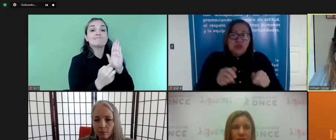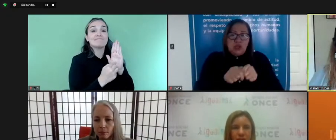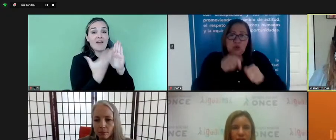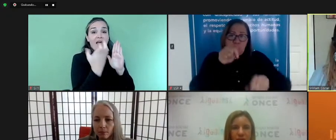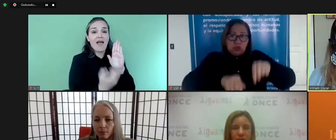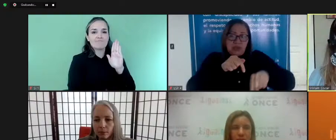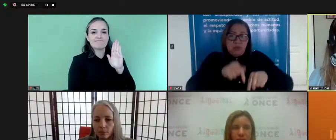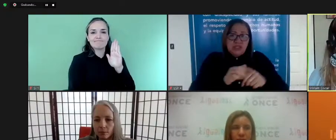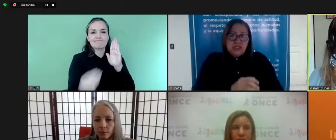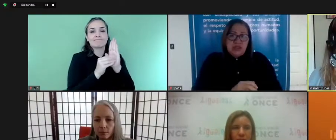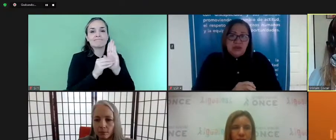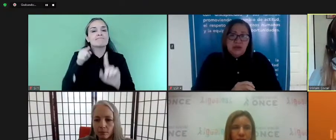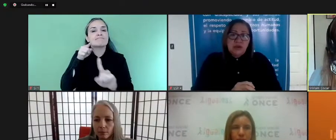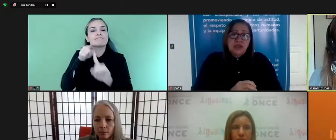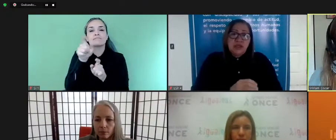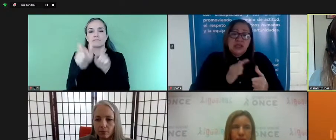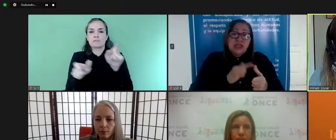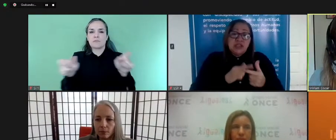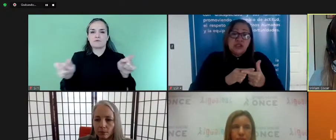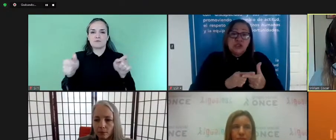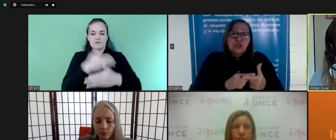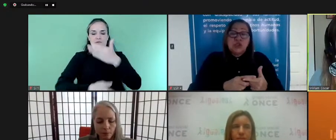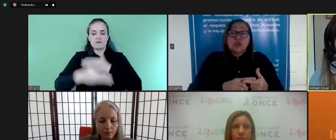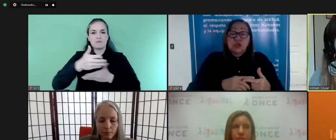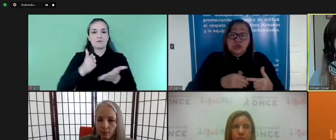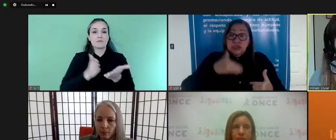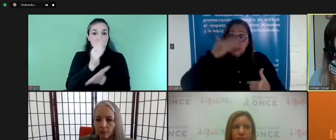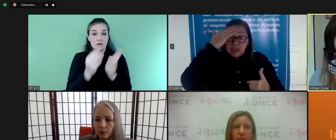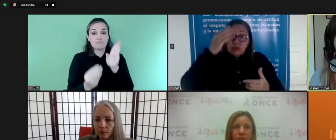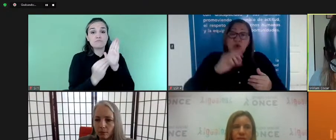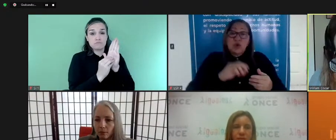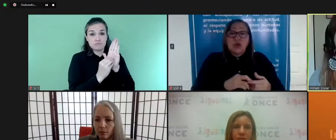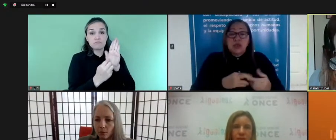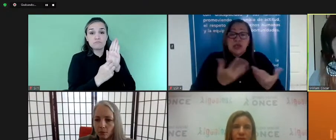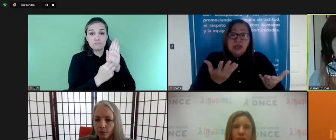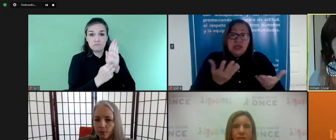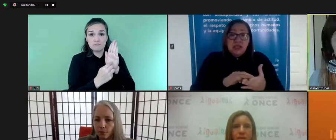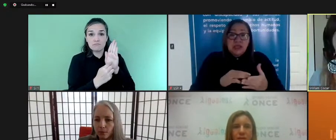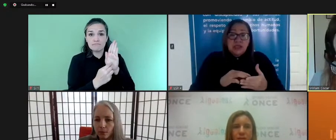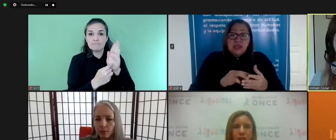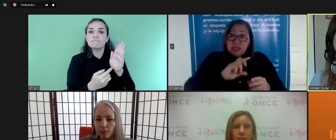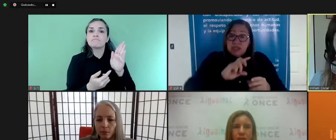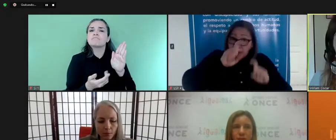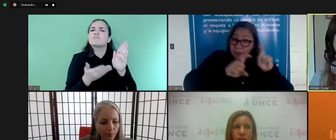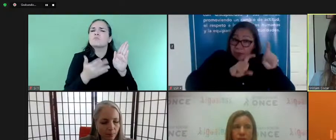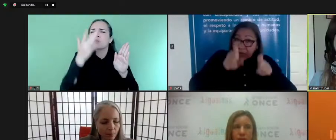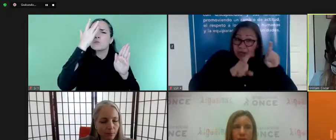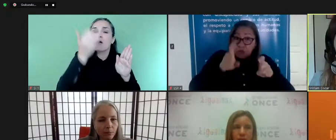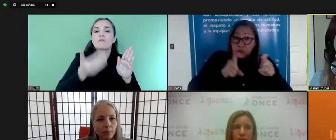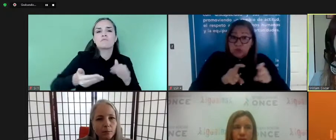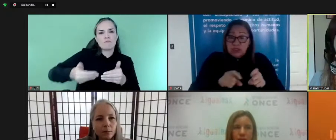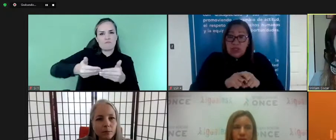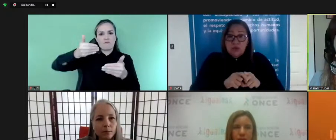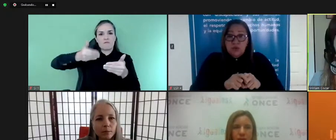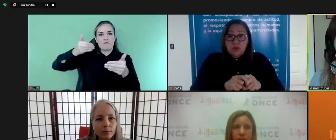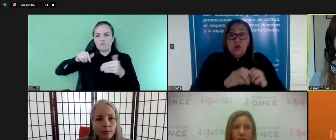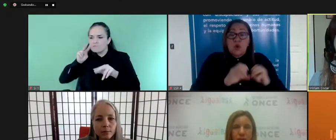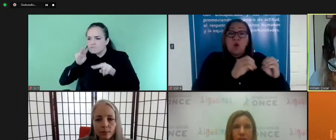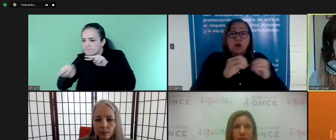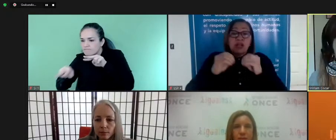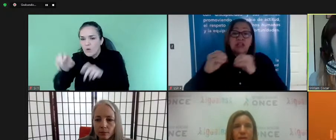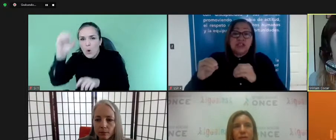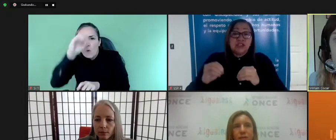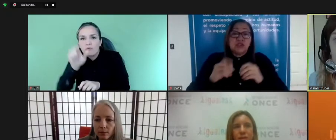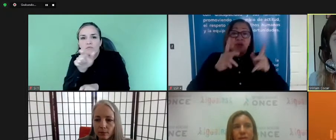related with the rights of persons with disabilities and we're convinced of that based on the fact that we have consulted